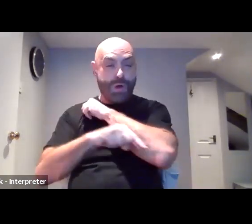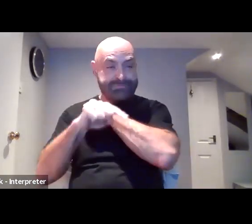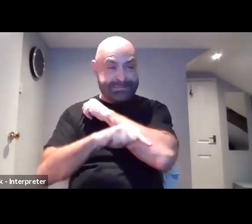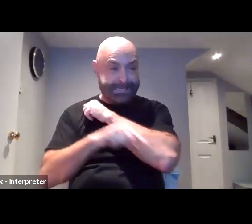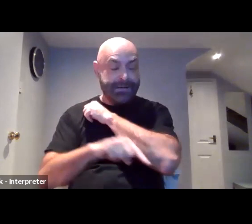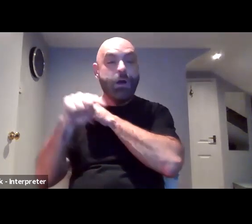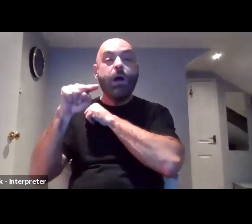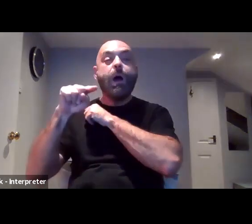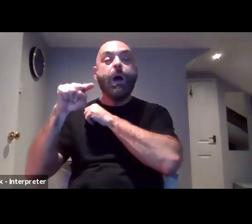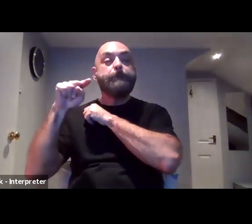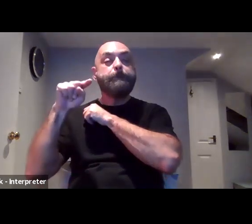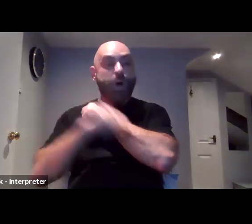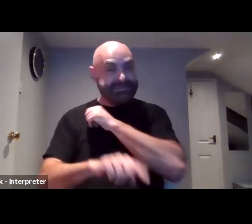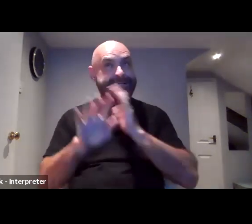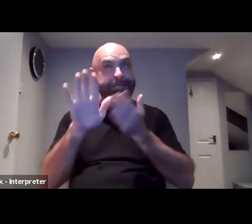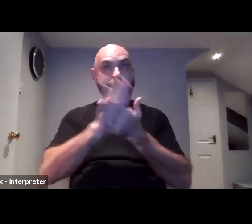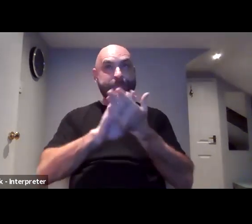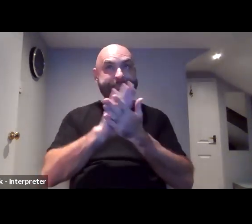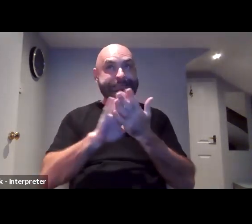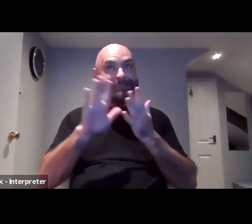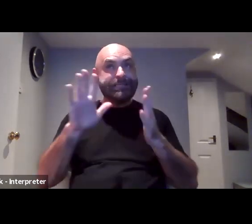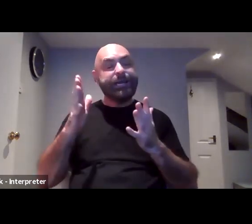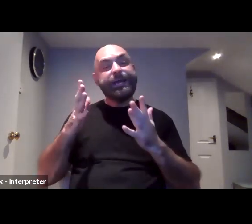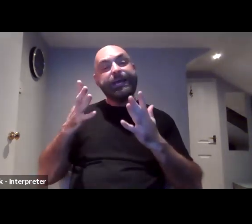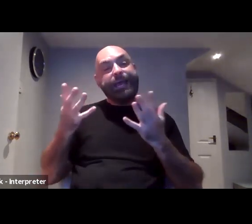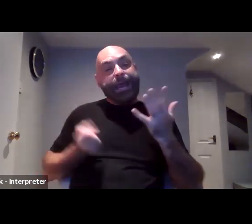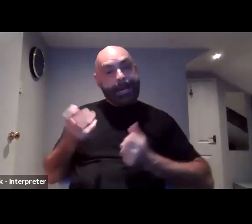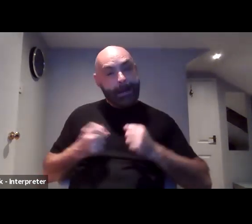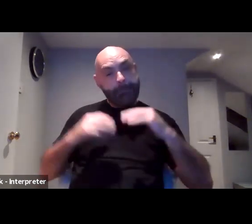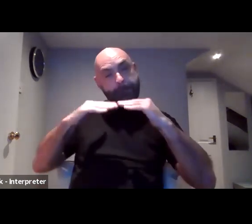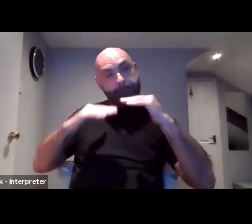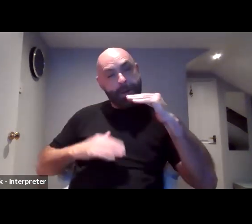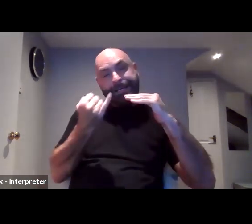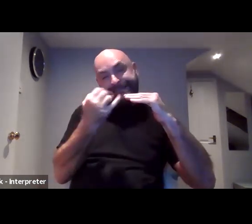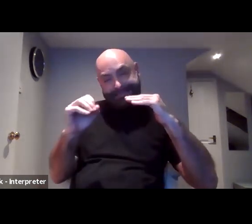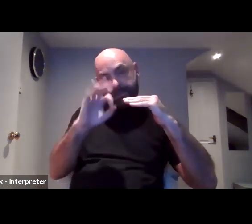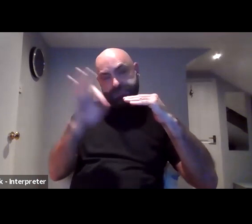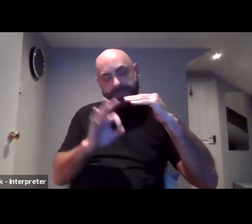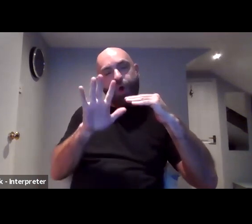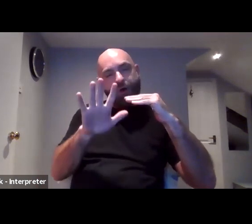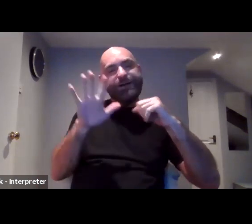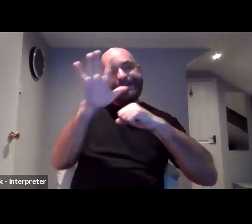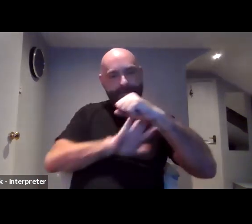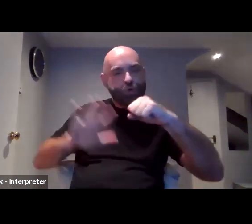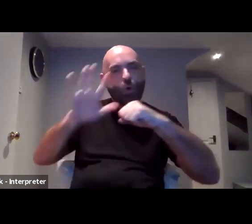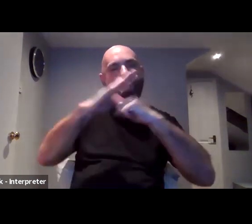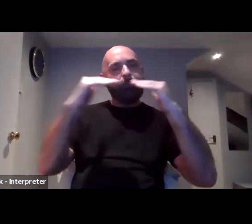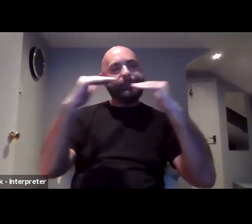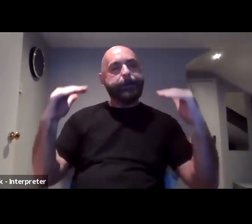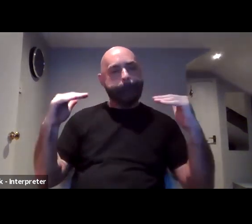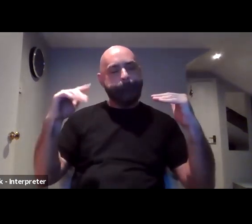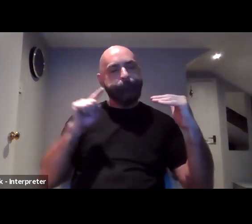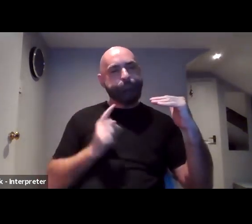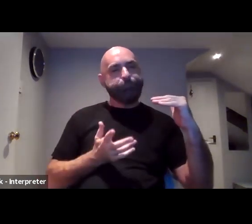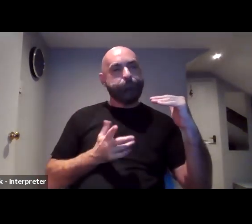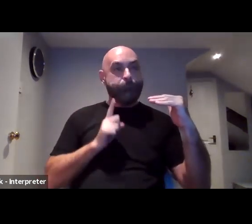poverty is defined as having an income below 60% of the national median. So